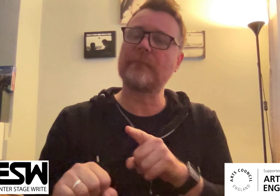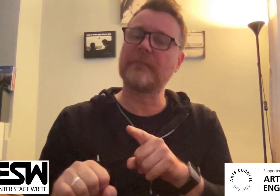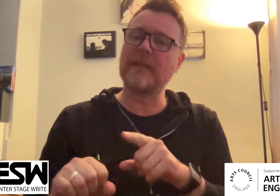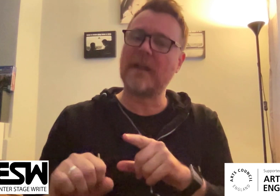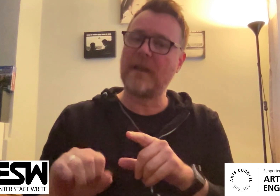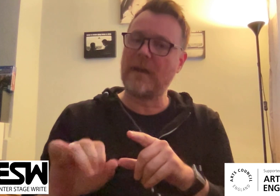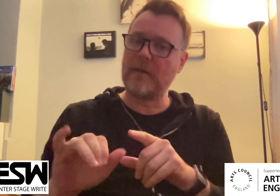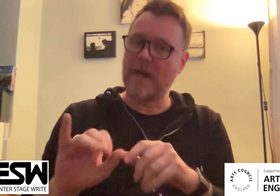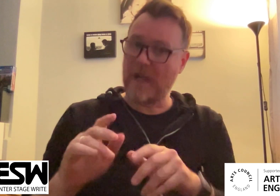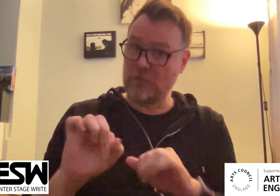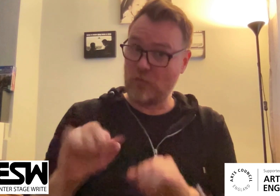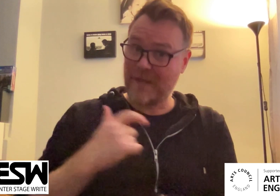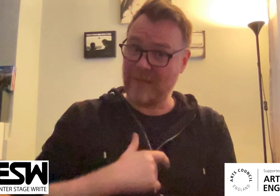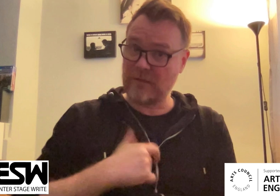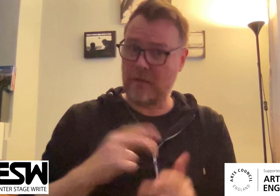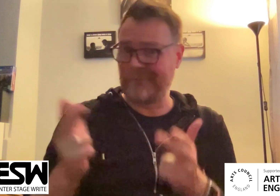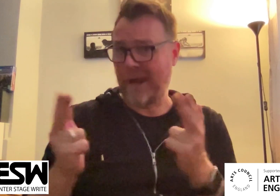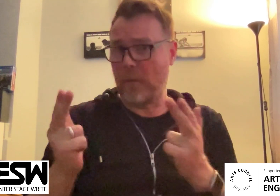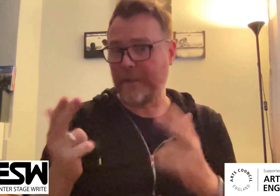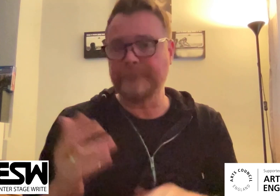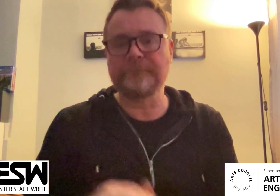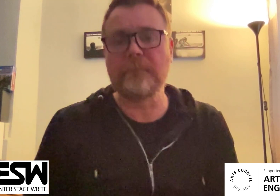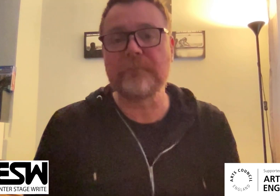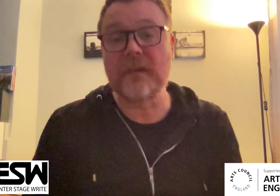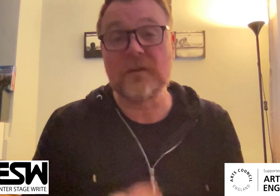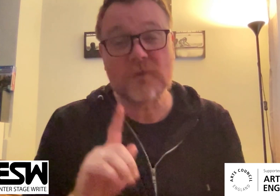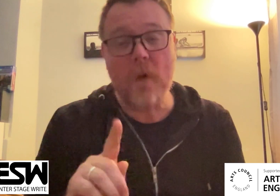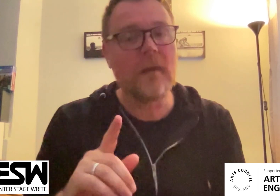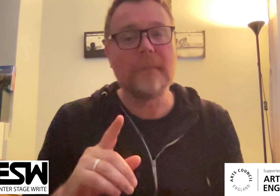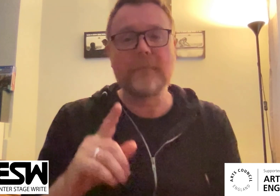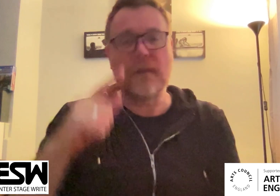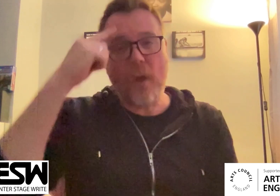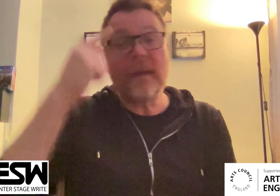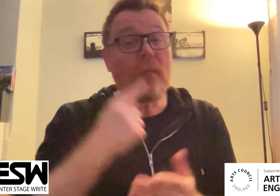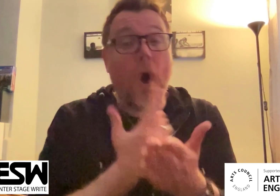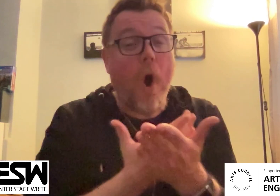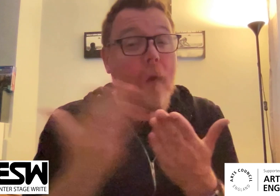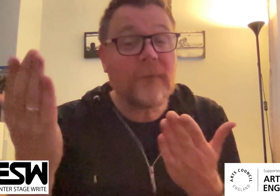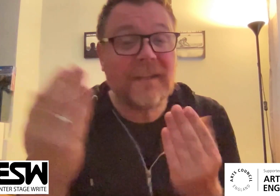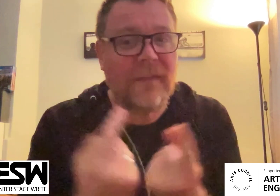revenge and it's a cowboy film you're thinking of. Don't think of the obvious